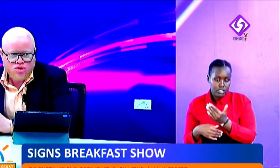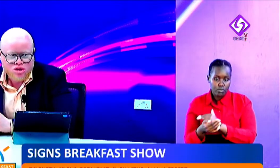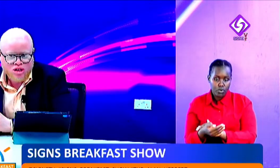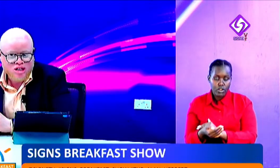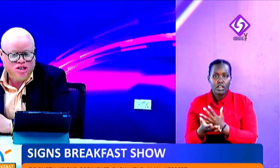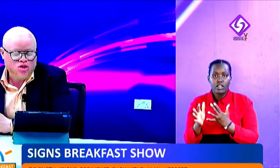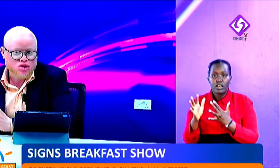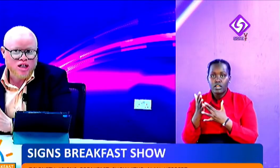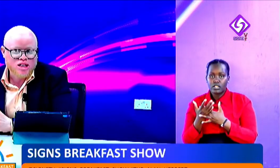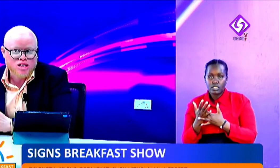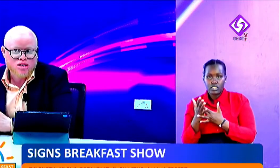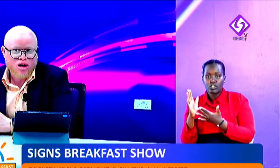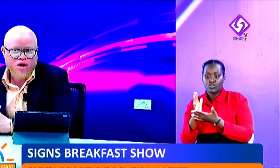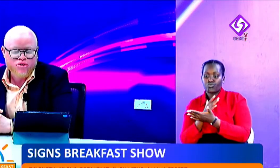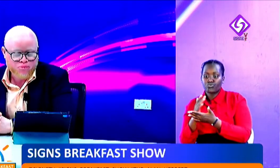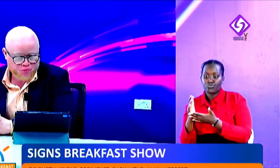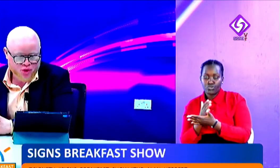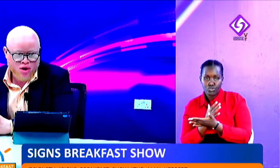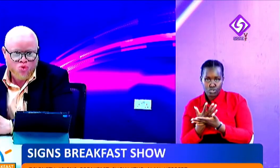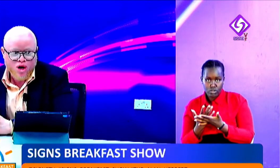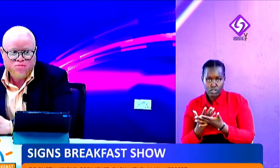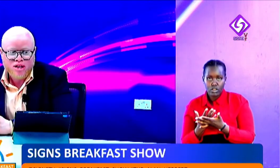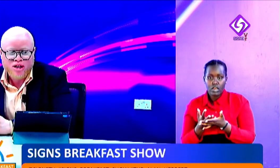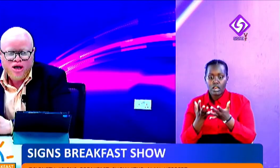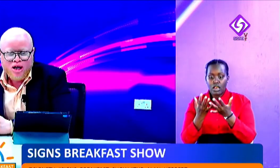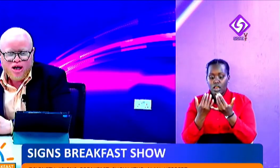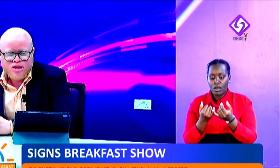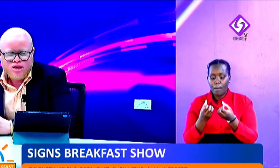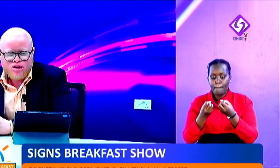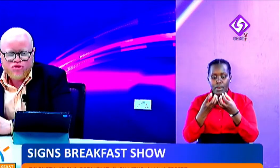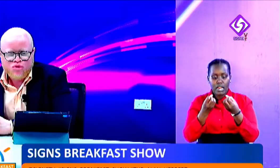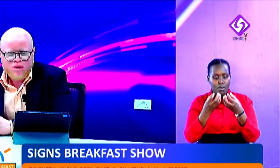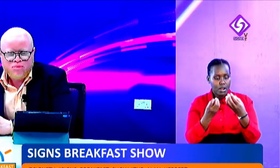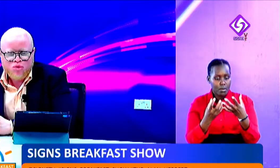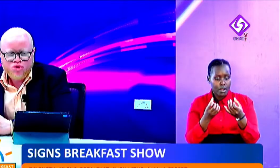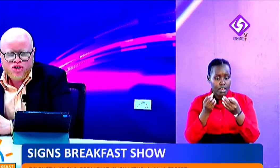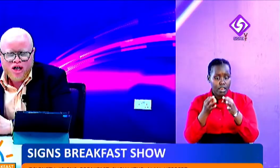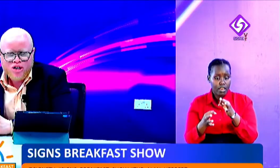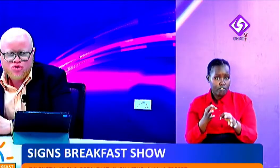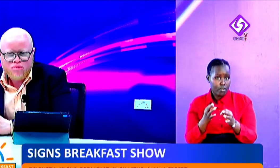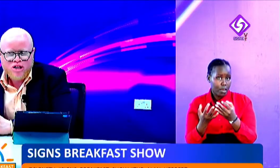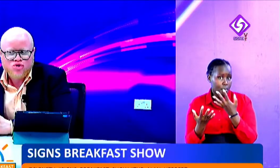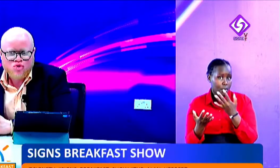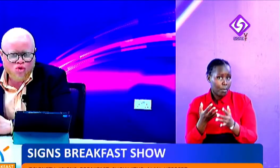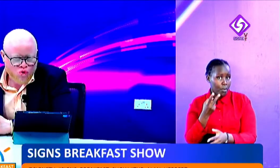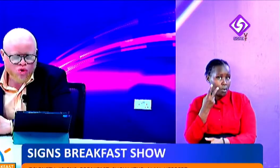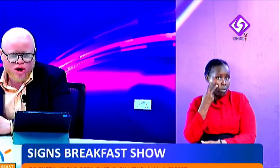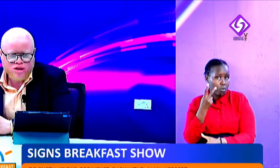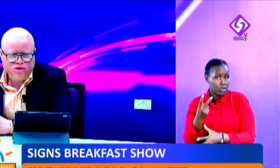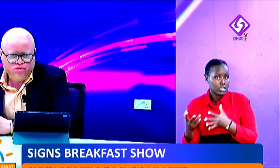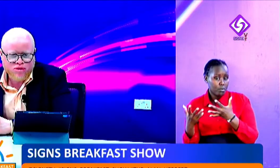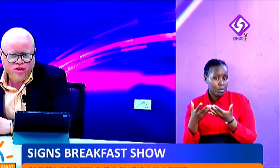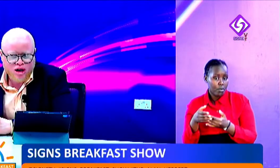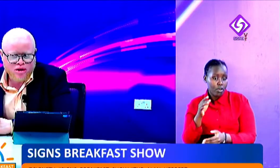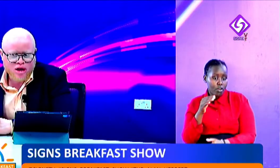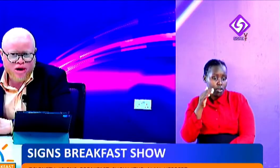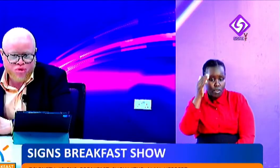the intersectionalities are quite many, and if you might be watching and you might know a deaf girl around